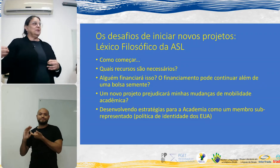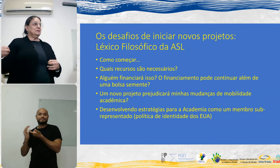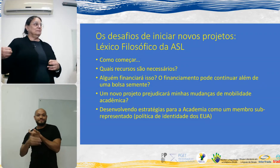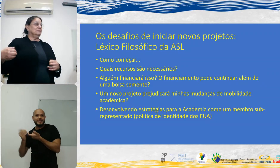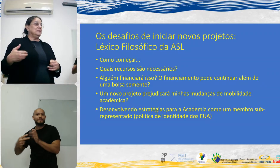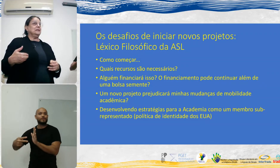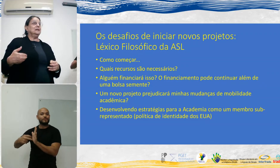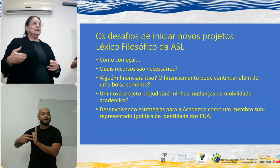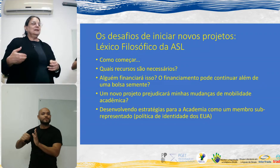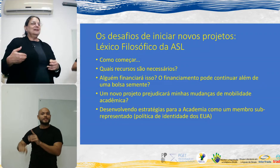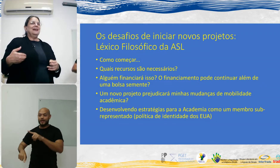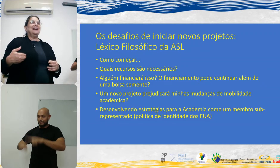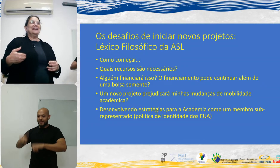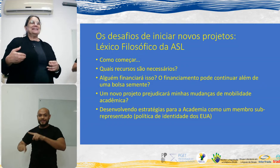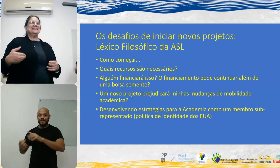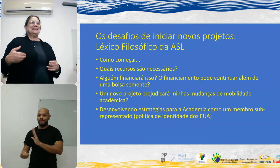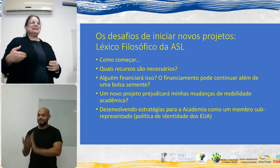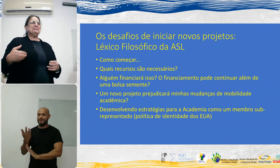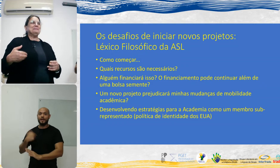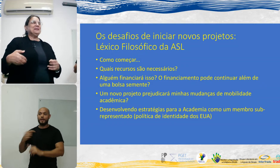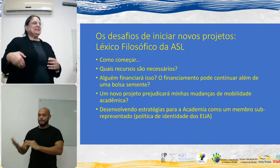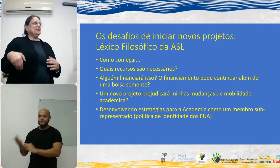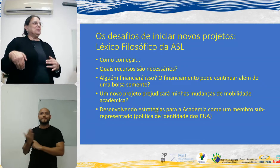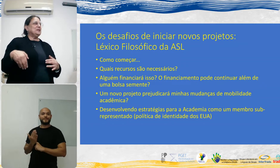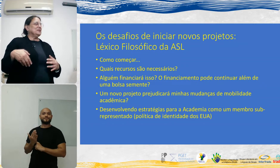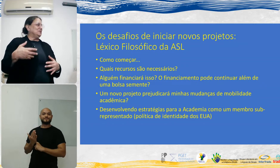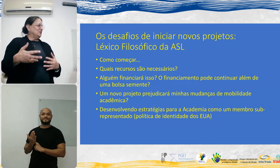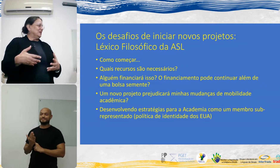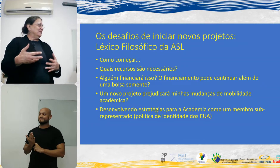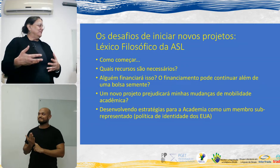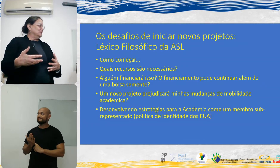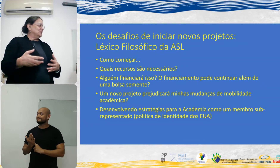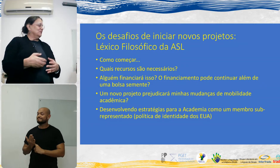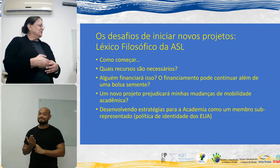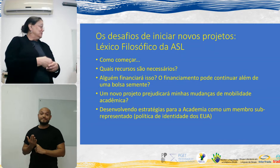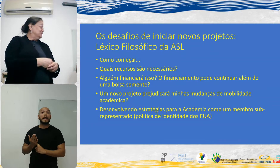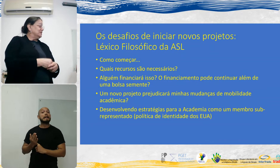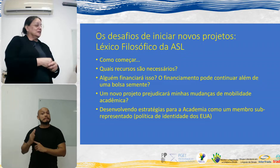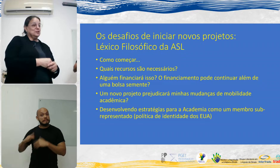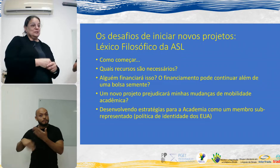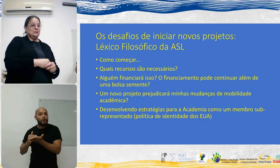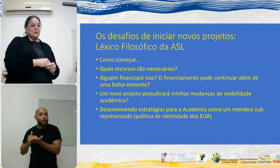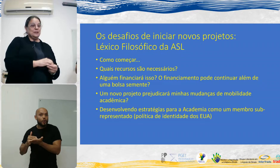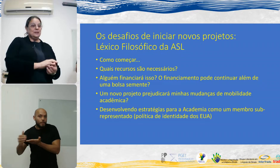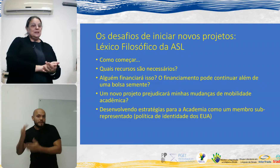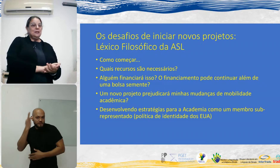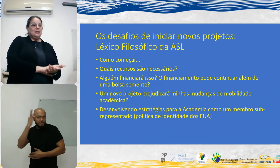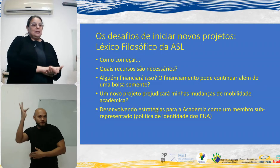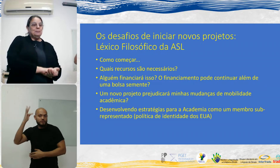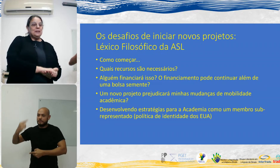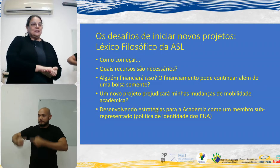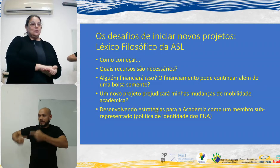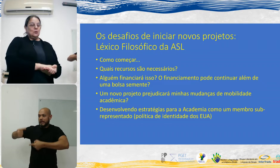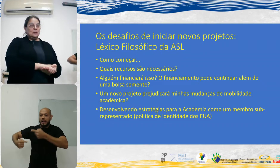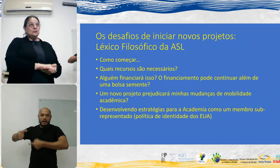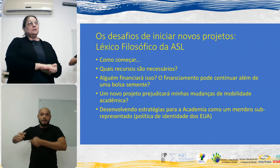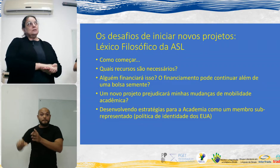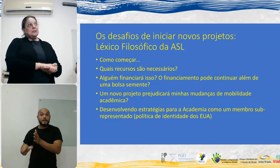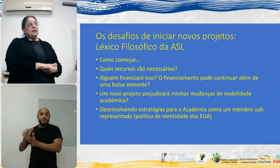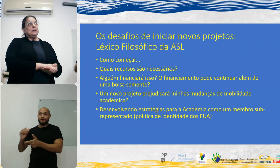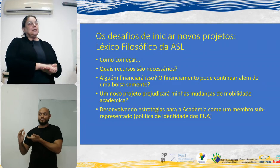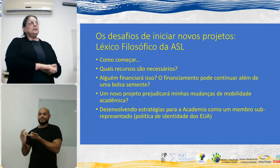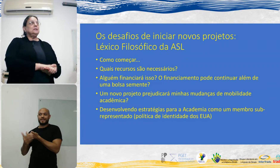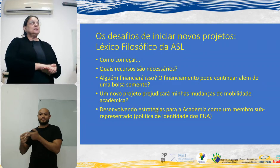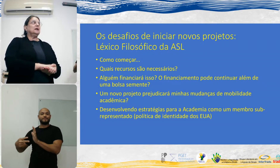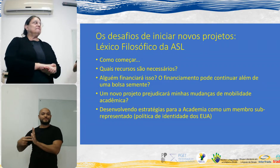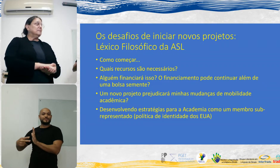more than me, and that we could start to have philosophical discussions with. But in order to do